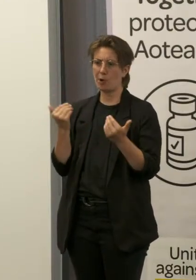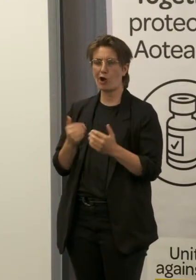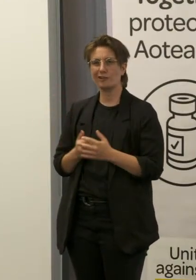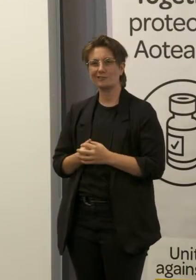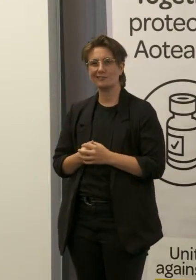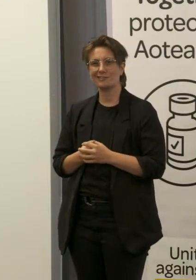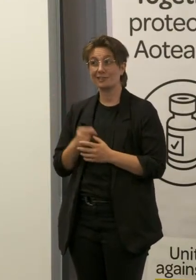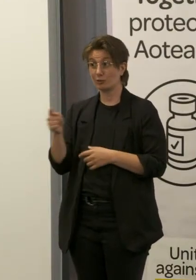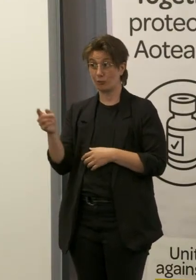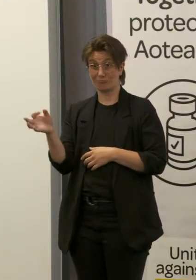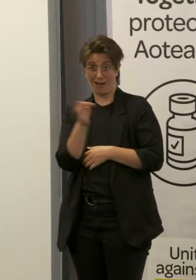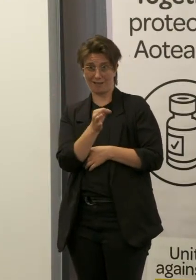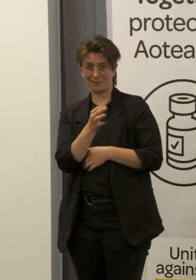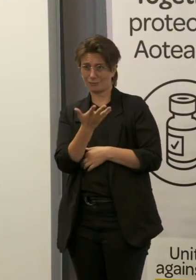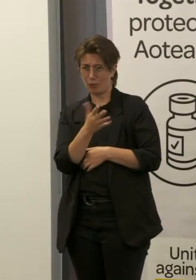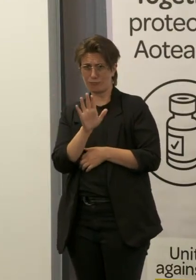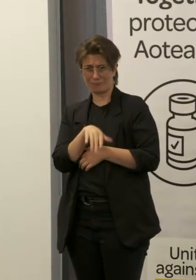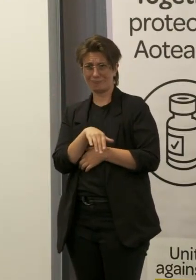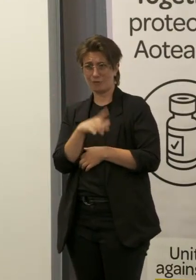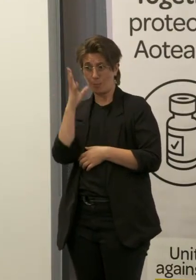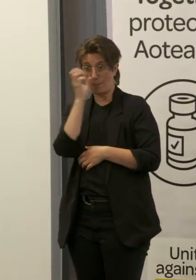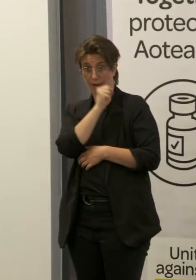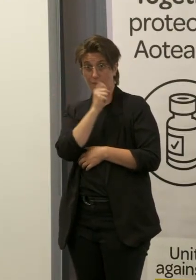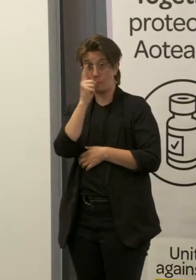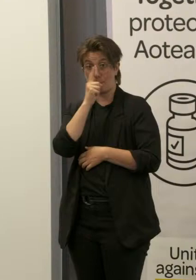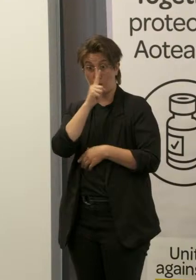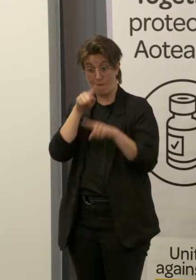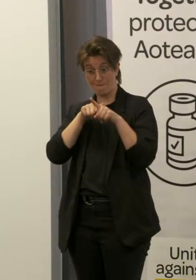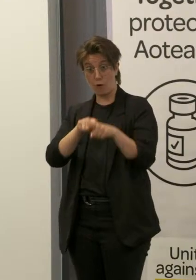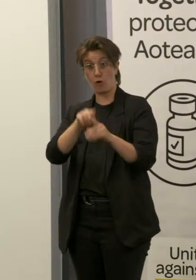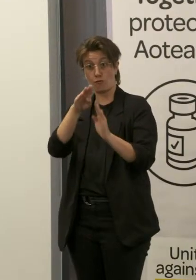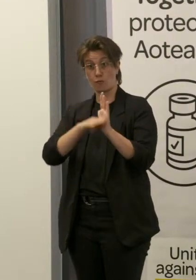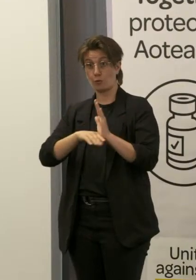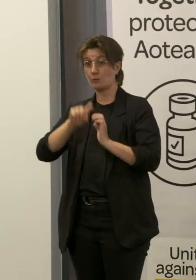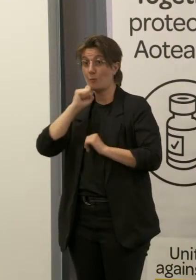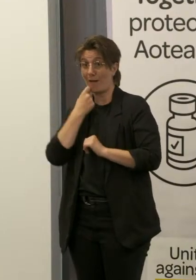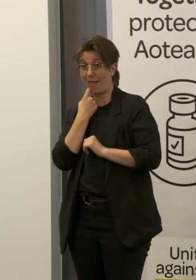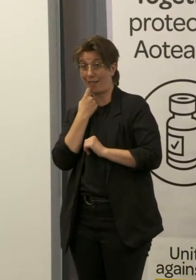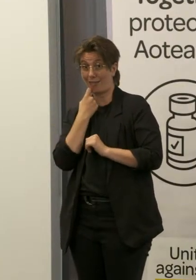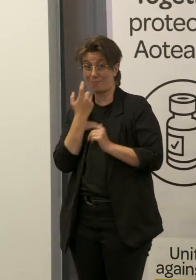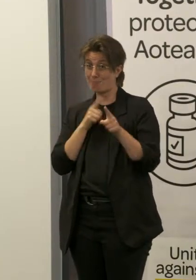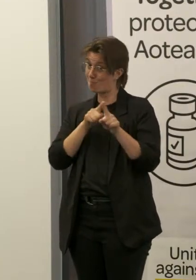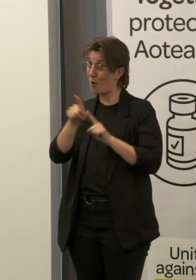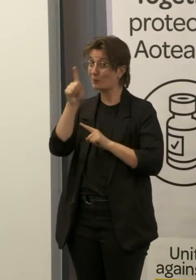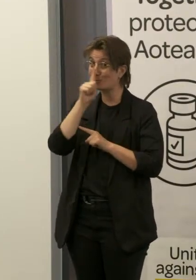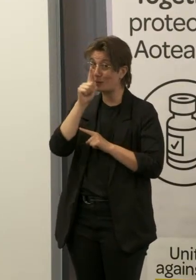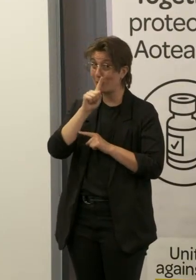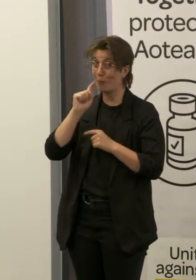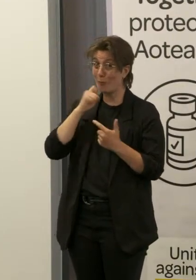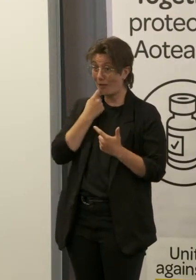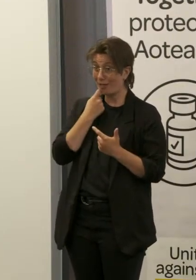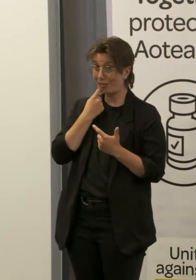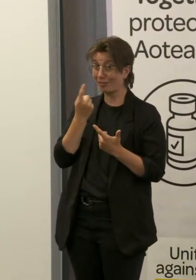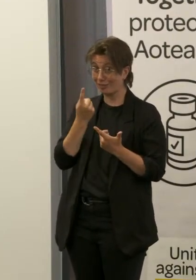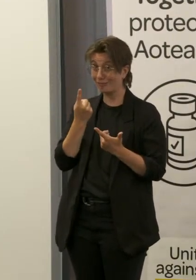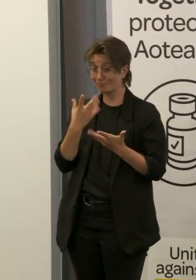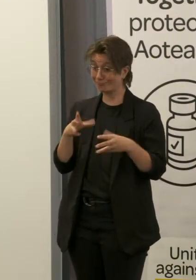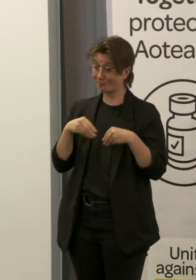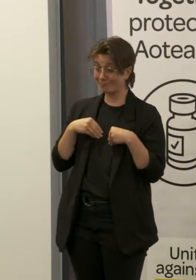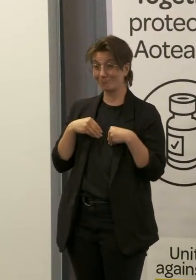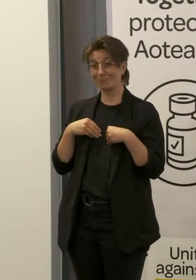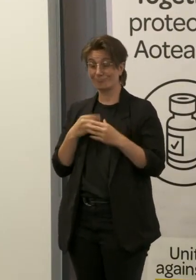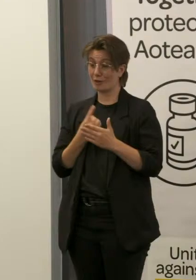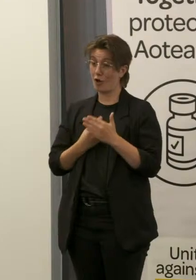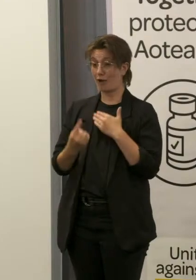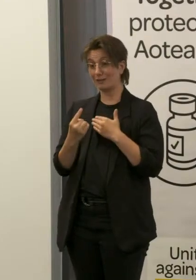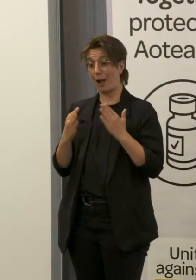the likelihood that most people will be compliant rather than trying to enforce compliance. Yes, and that's clearly not something that